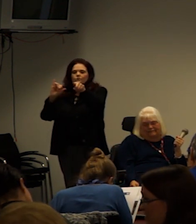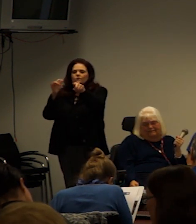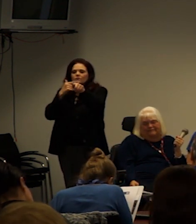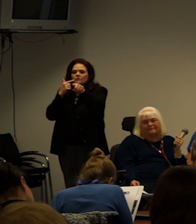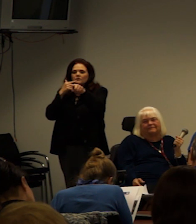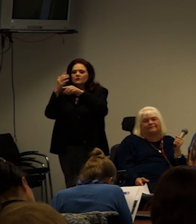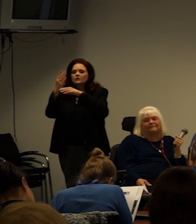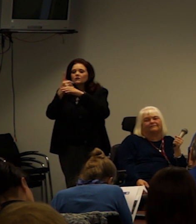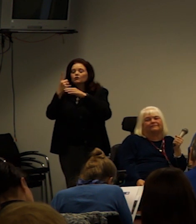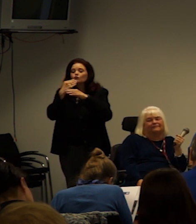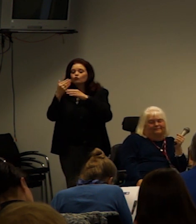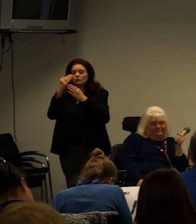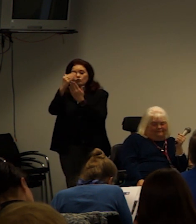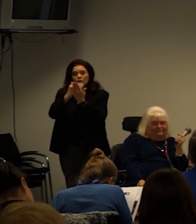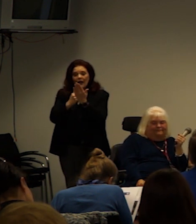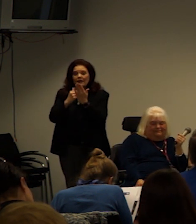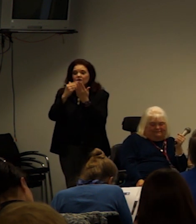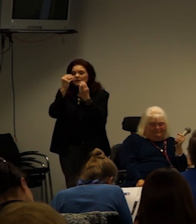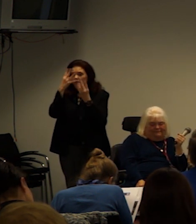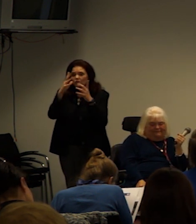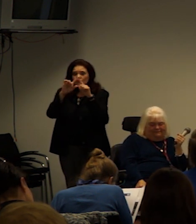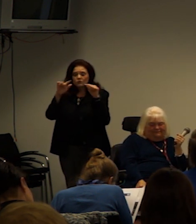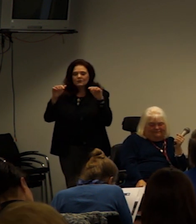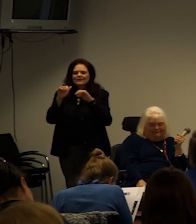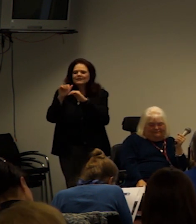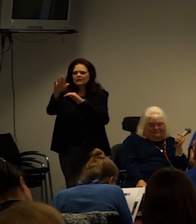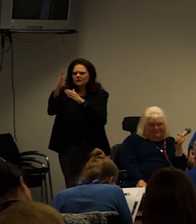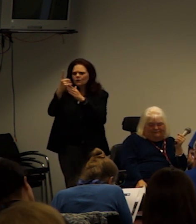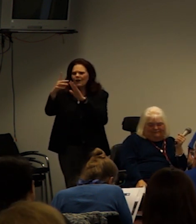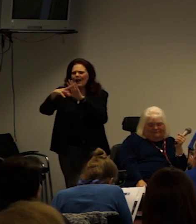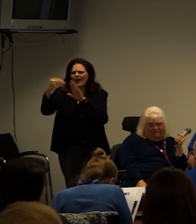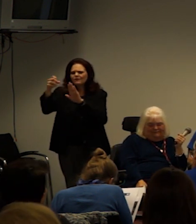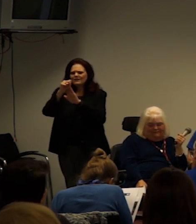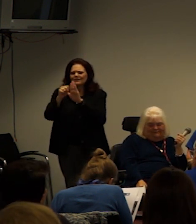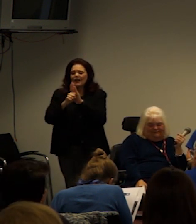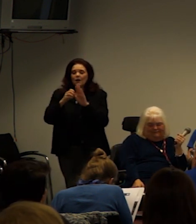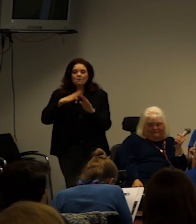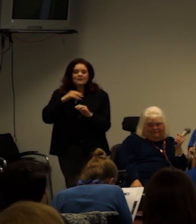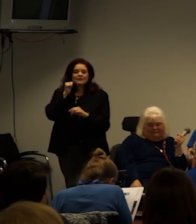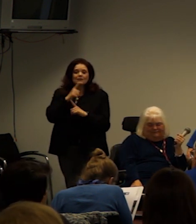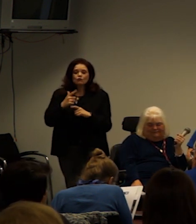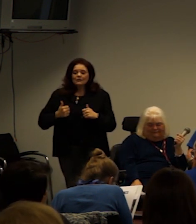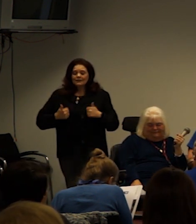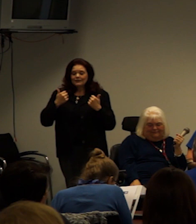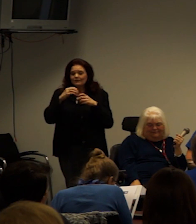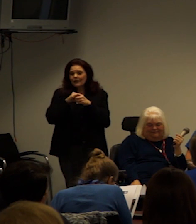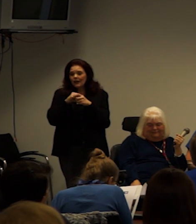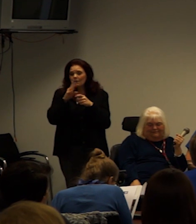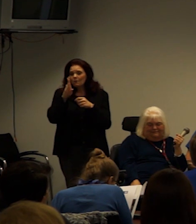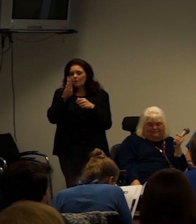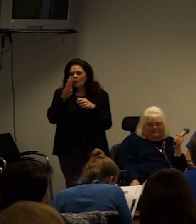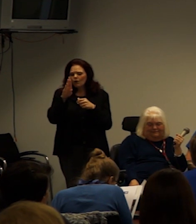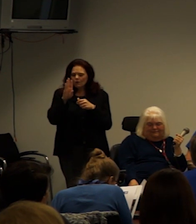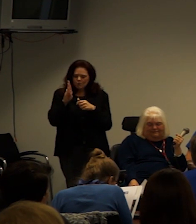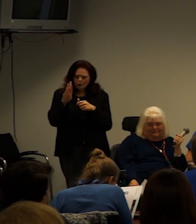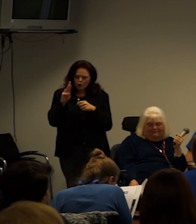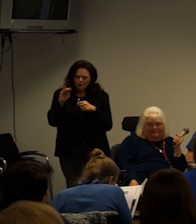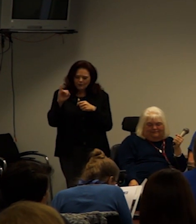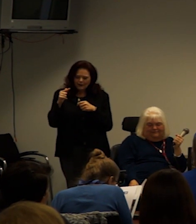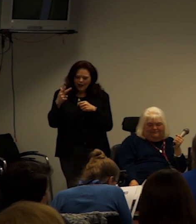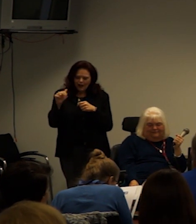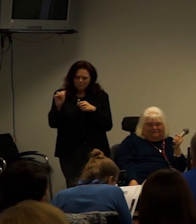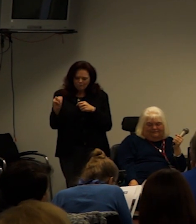send to someone out of state. Exactly. Exactly. My sister lives in Birmingham. She has all of this information with her,